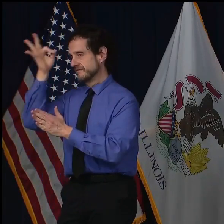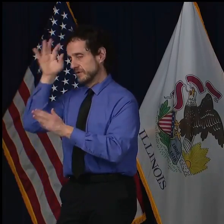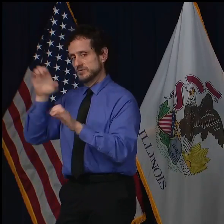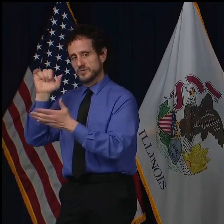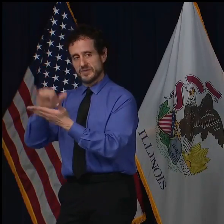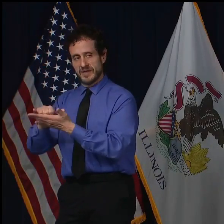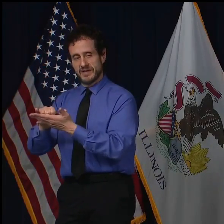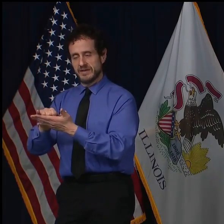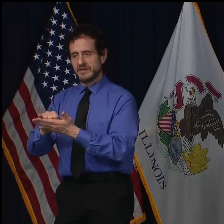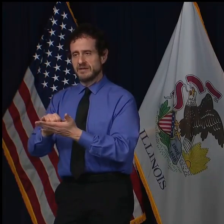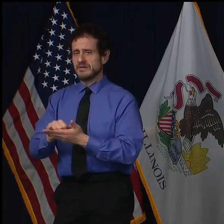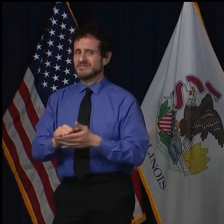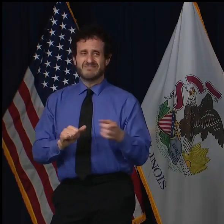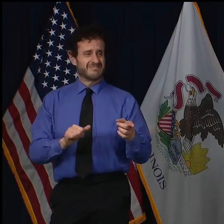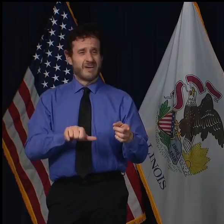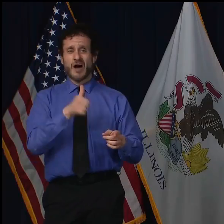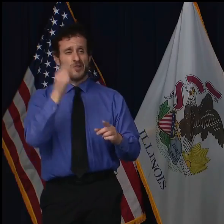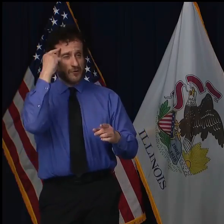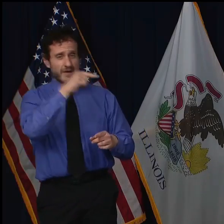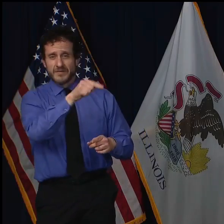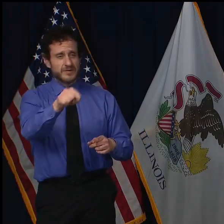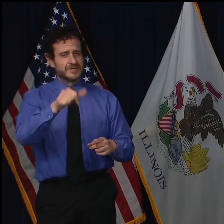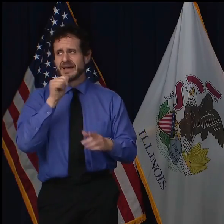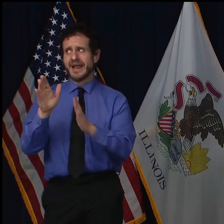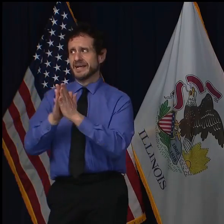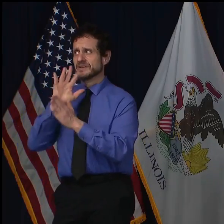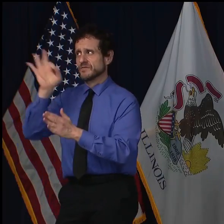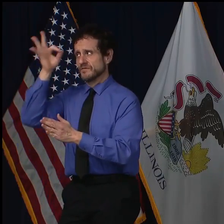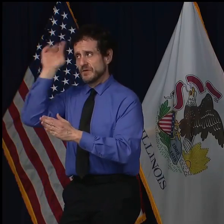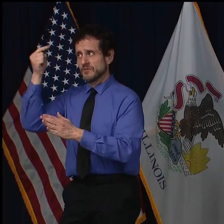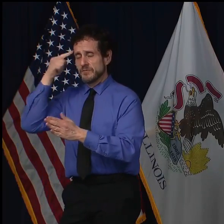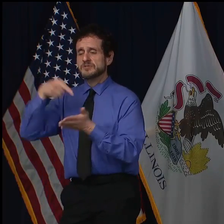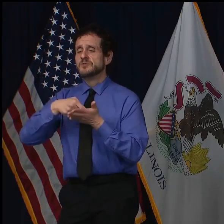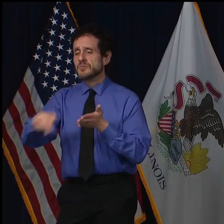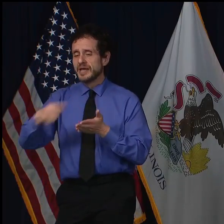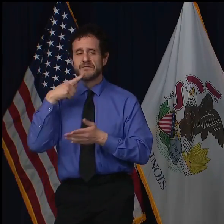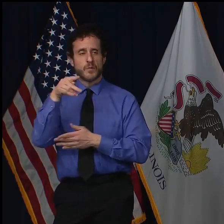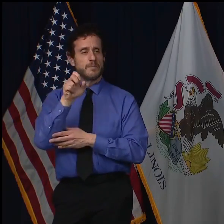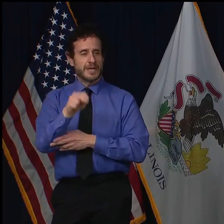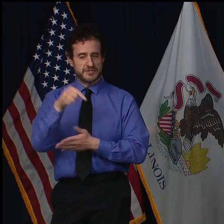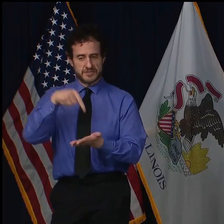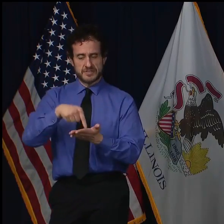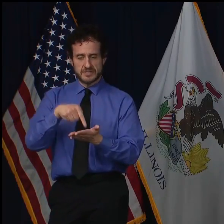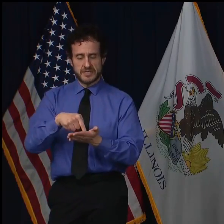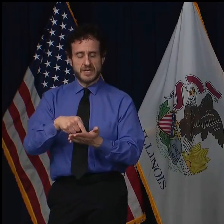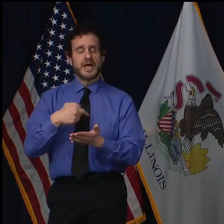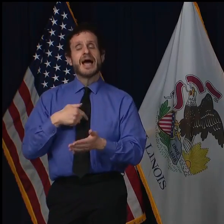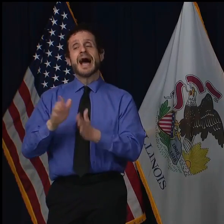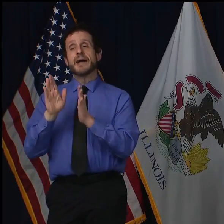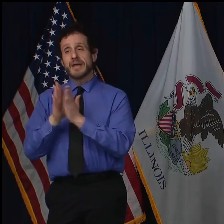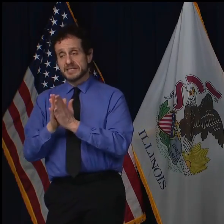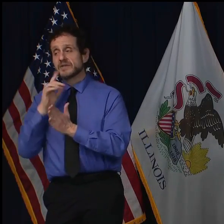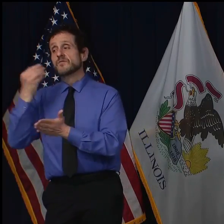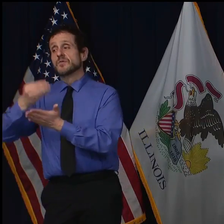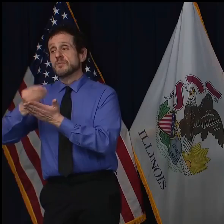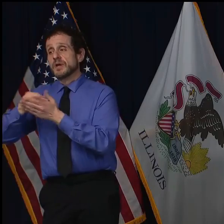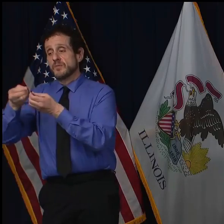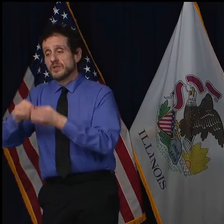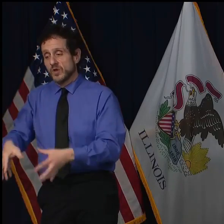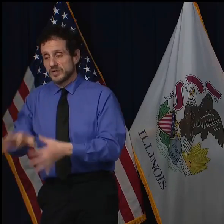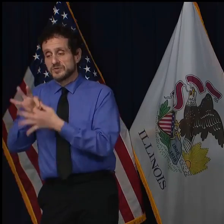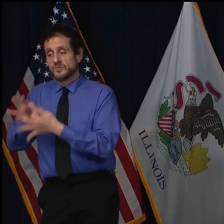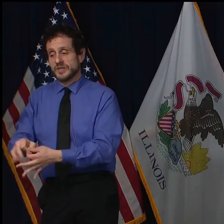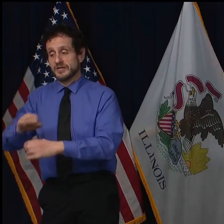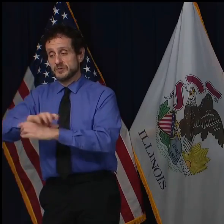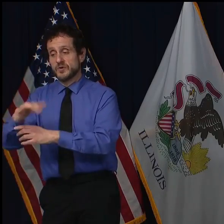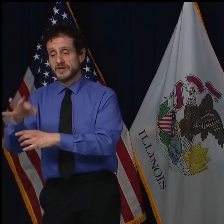there's any governor in the nation that's asking that. What I am asking for is help replacing the lost revenues that came